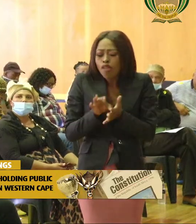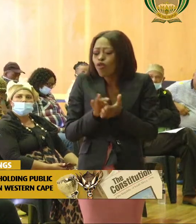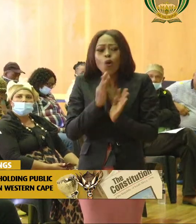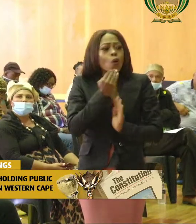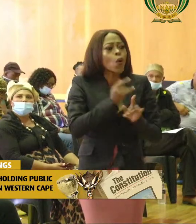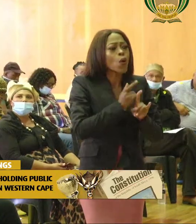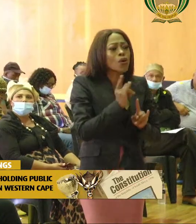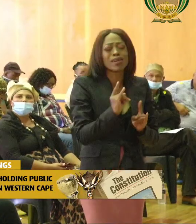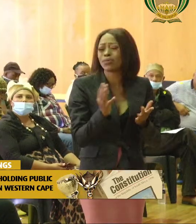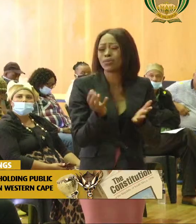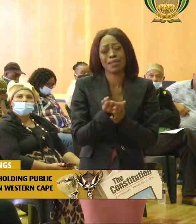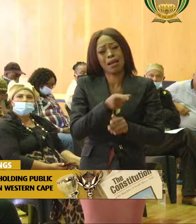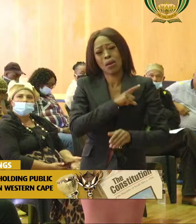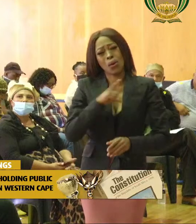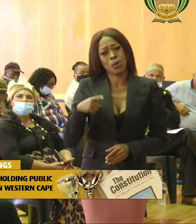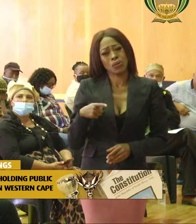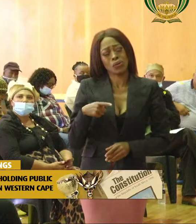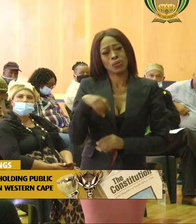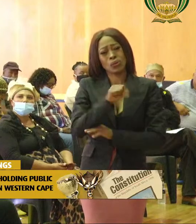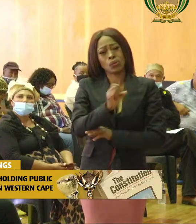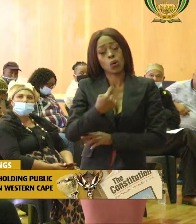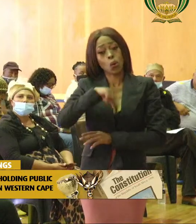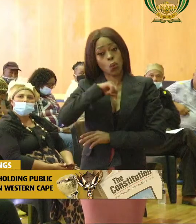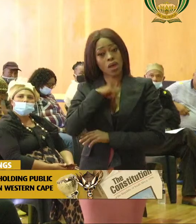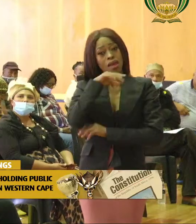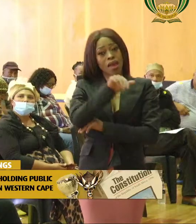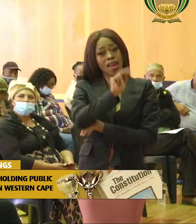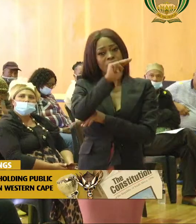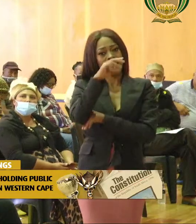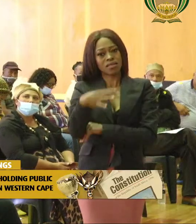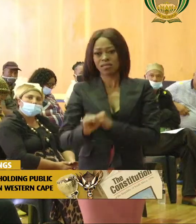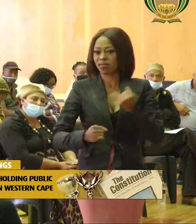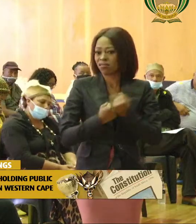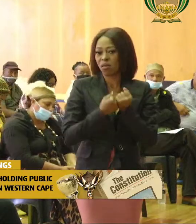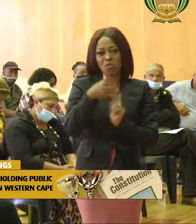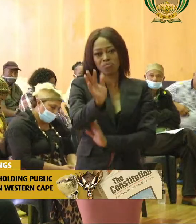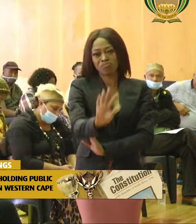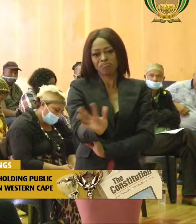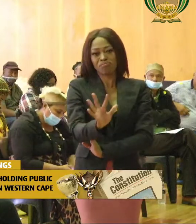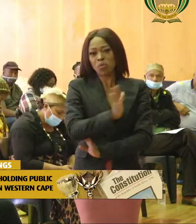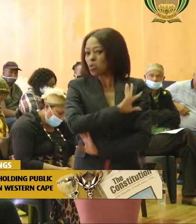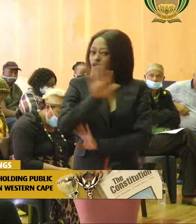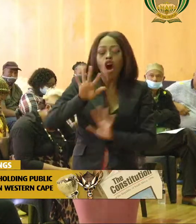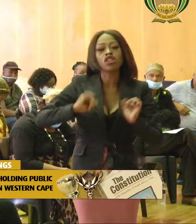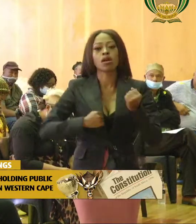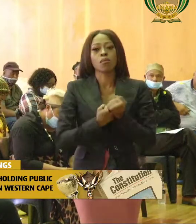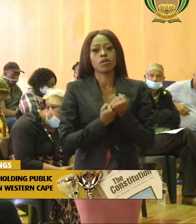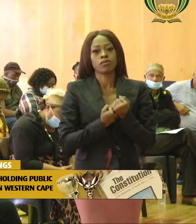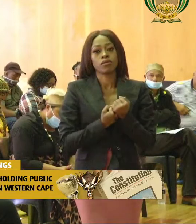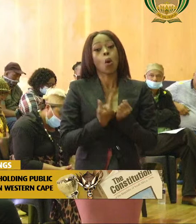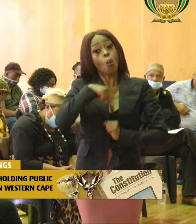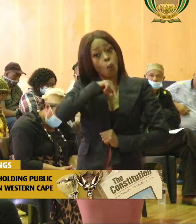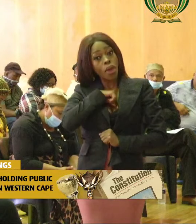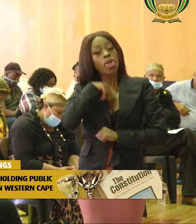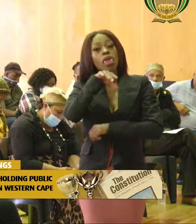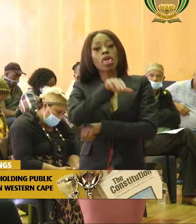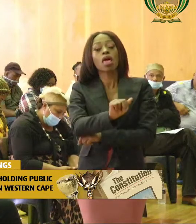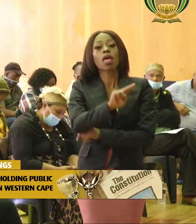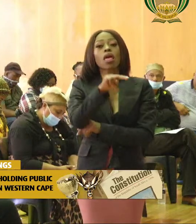Si-ANC asiyixhasi into yoba ngaba mayenzeke loo nto leyo maqabane. Sifuna into yoba ngaba si-ANC